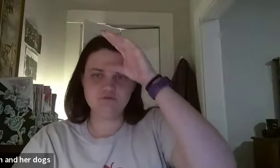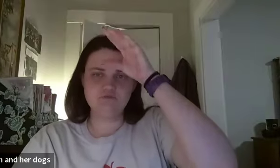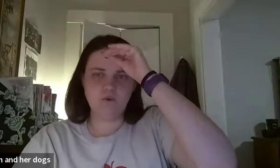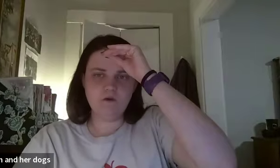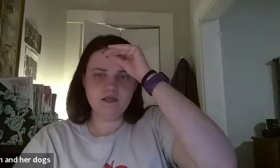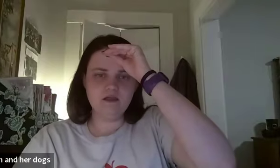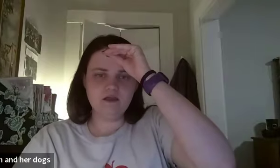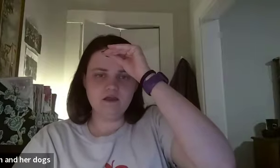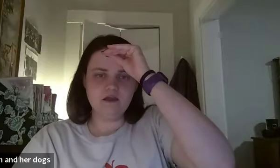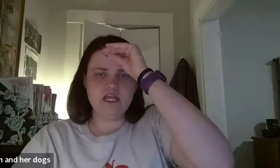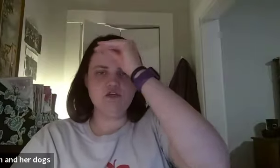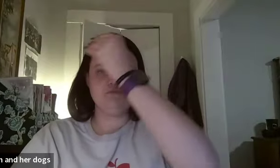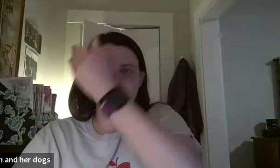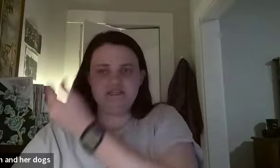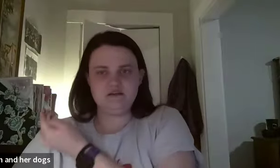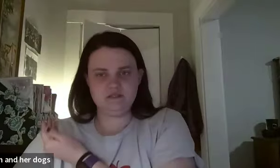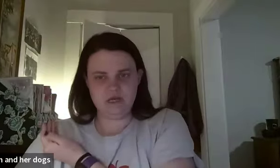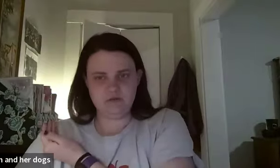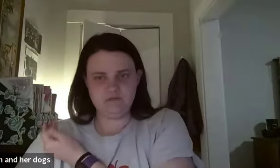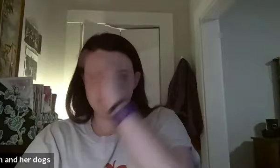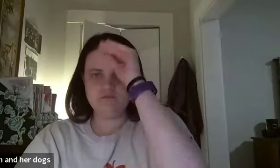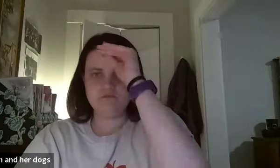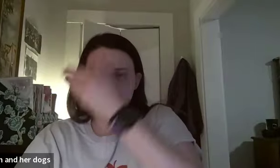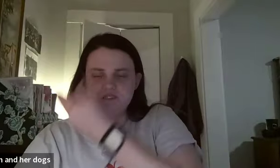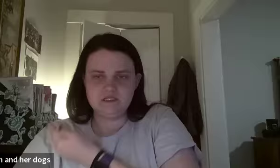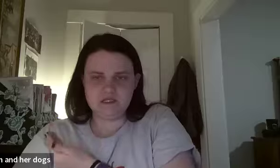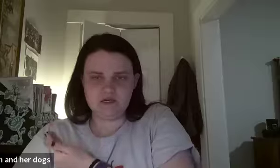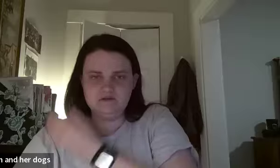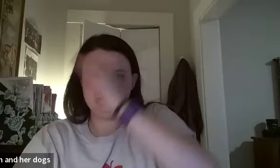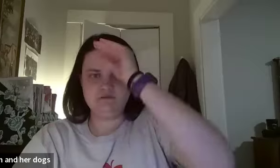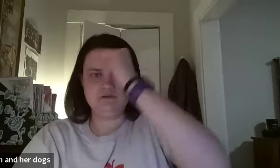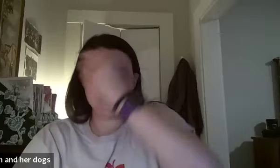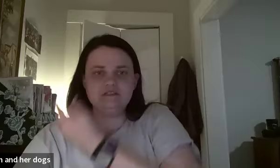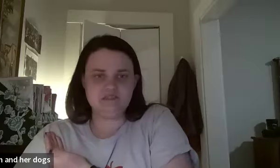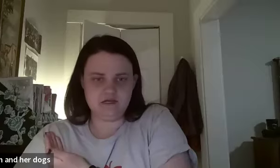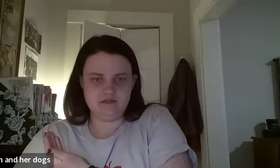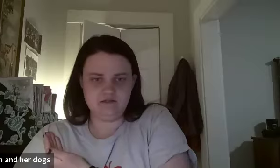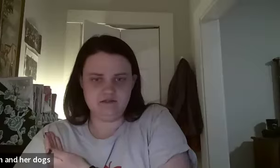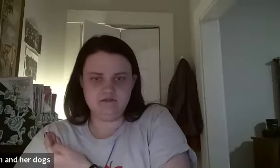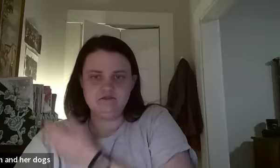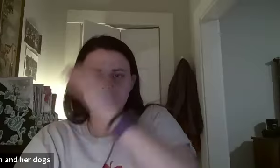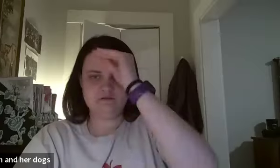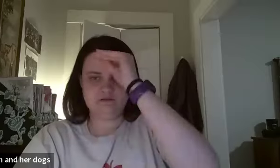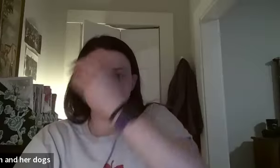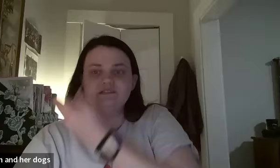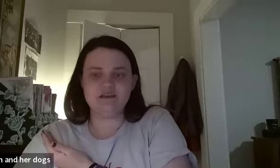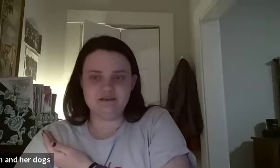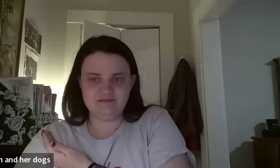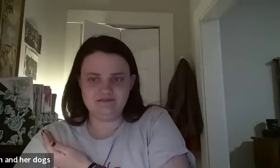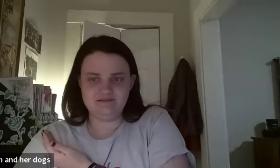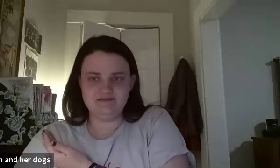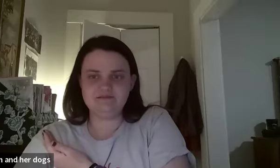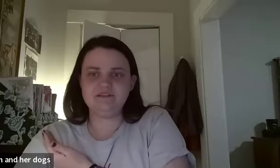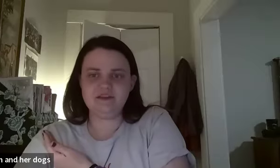do boy and you bring it down to baby. Son, son, son.